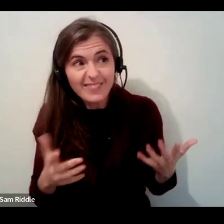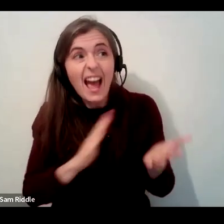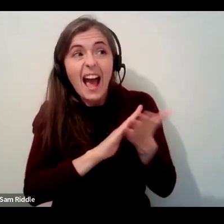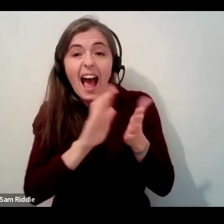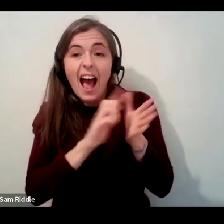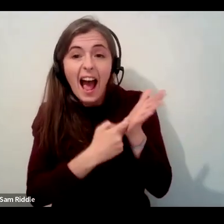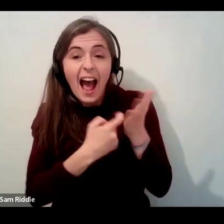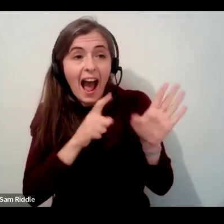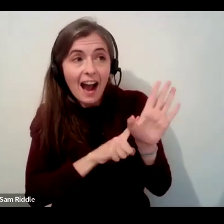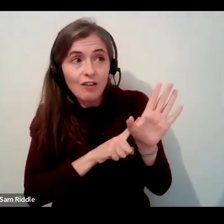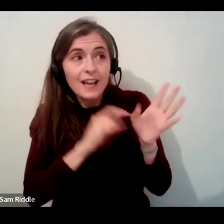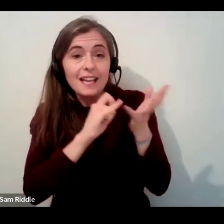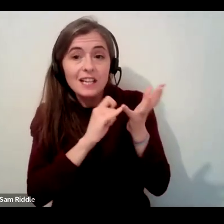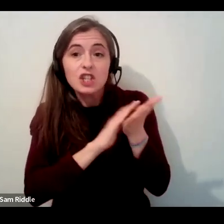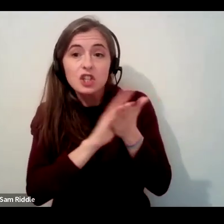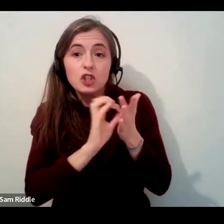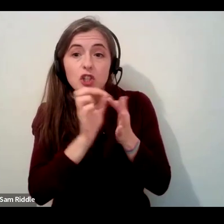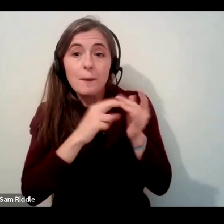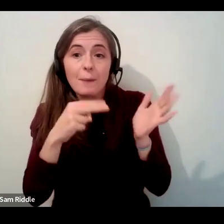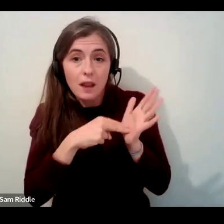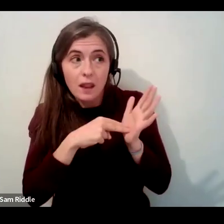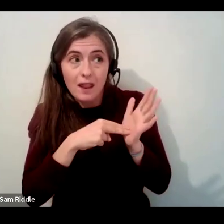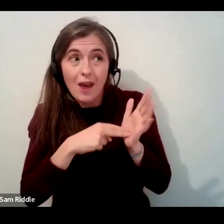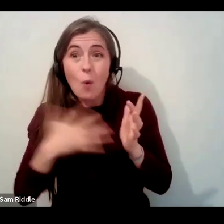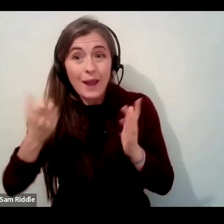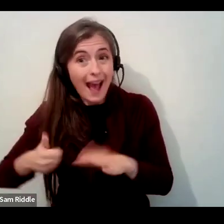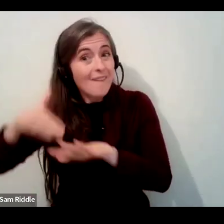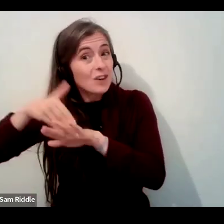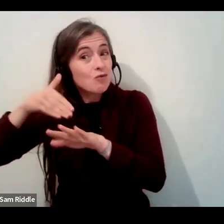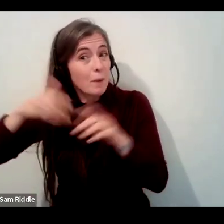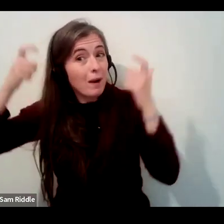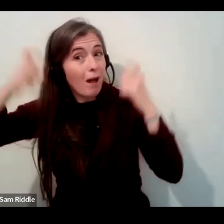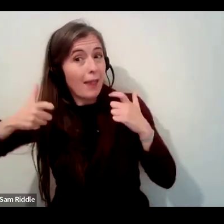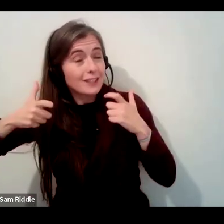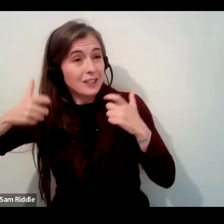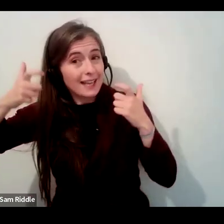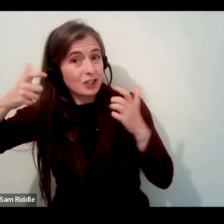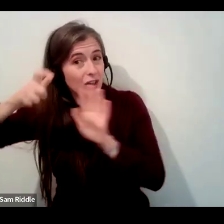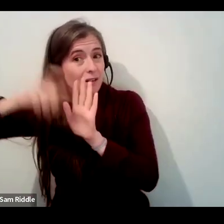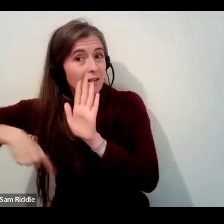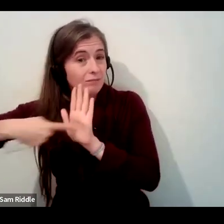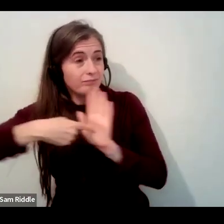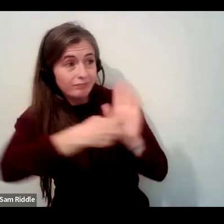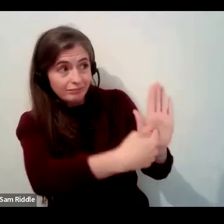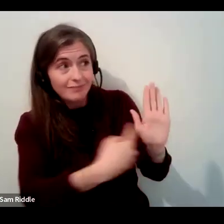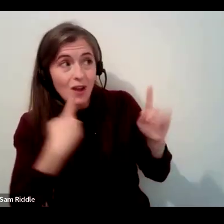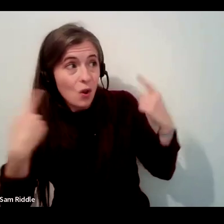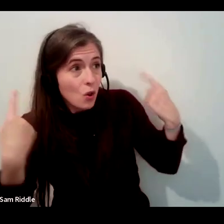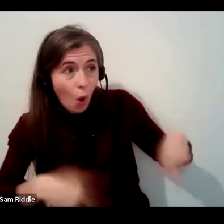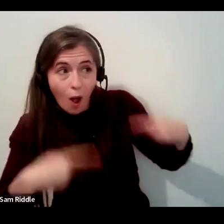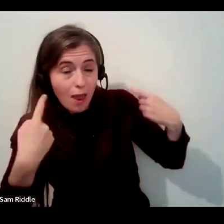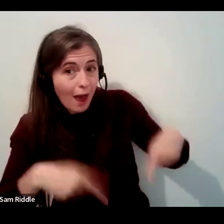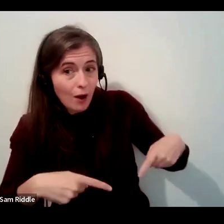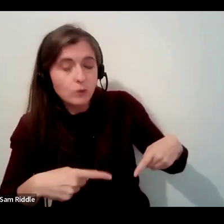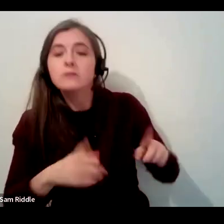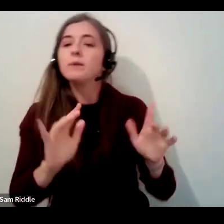Shipman. So we do have criminal legislation in place, but actually does not allow. So